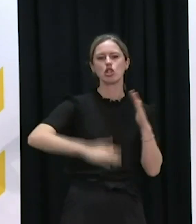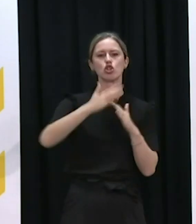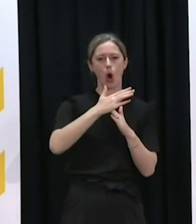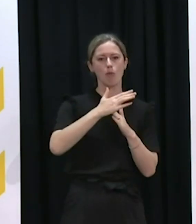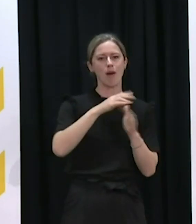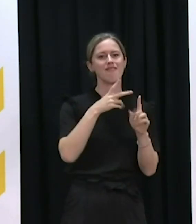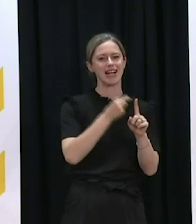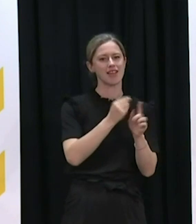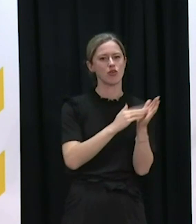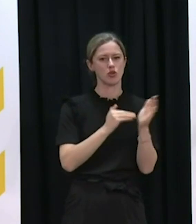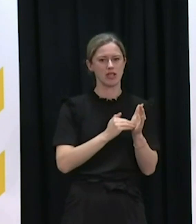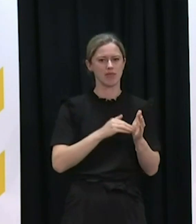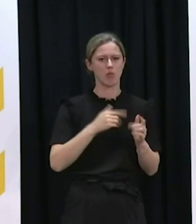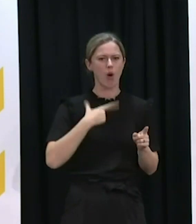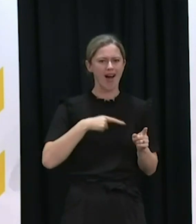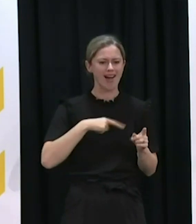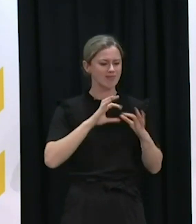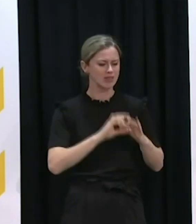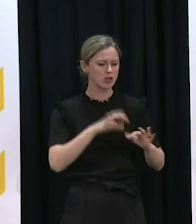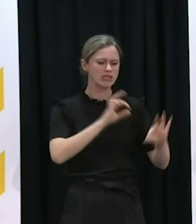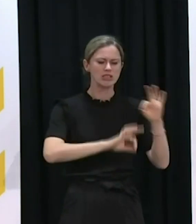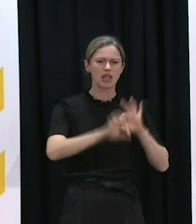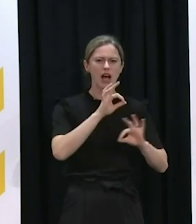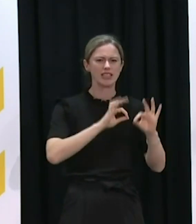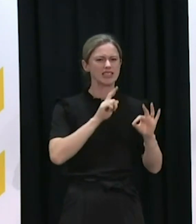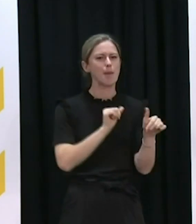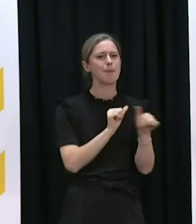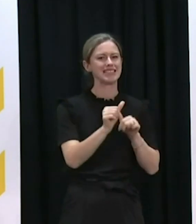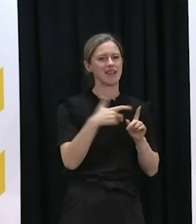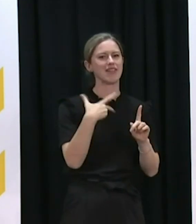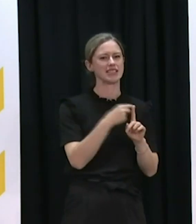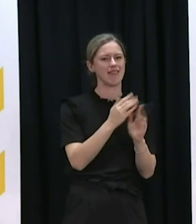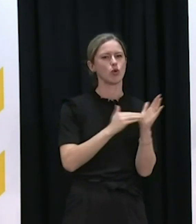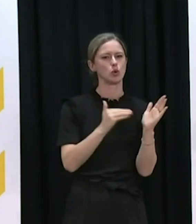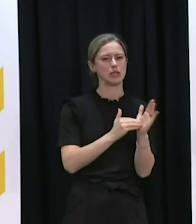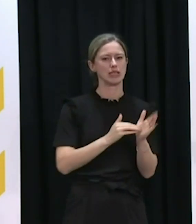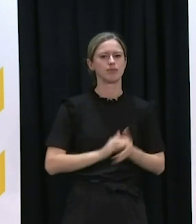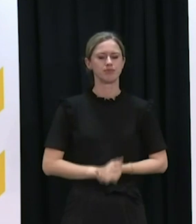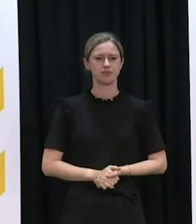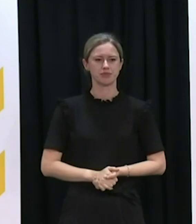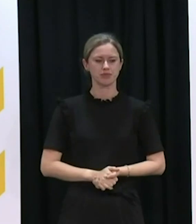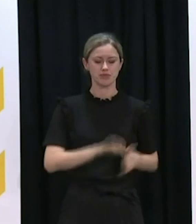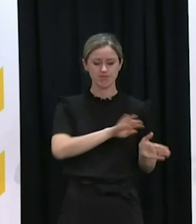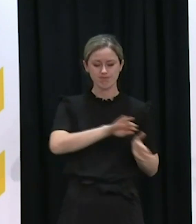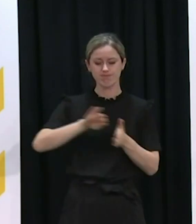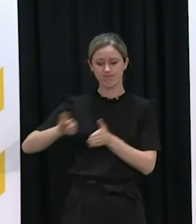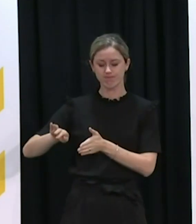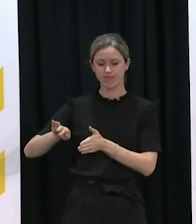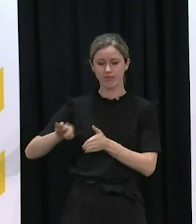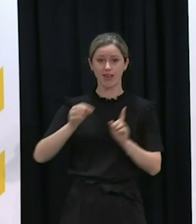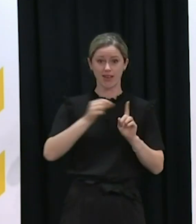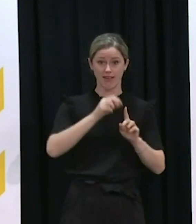good reasons and based on scientific advice, the mainstay of our vaccination program. And continuing with